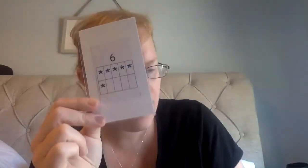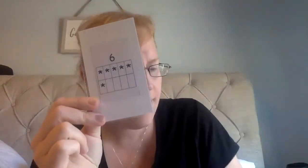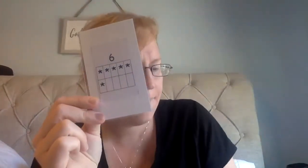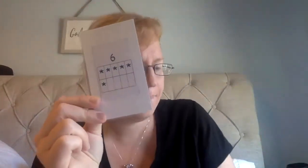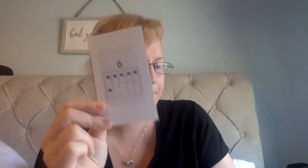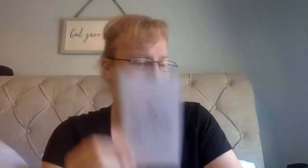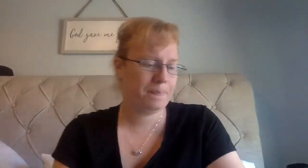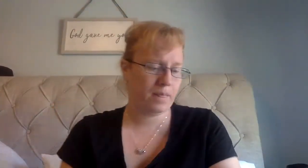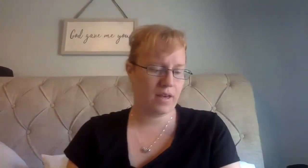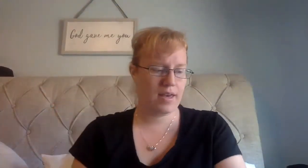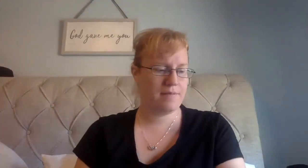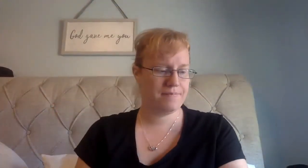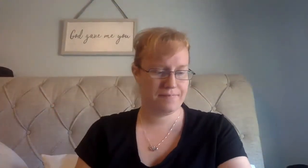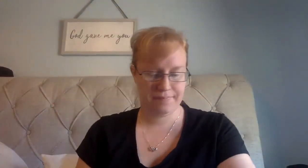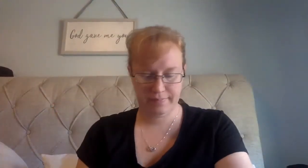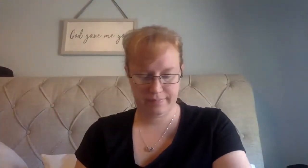What? Okay.